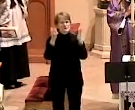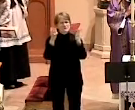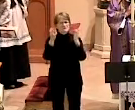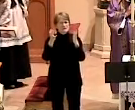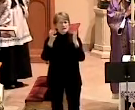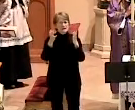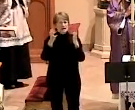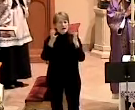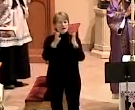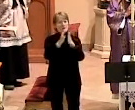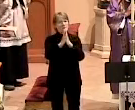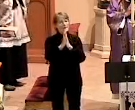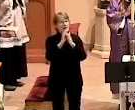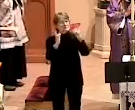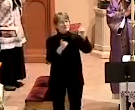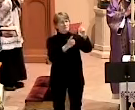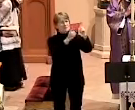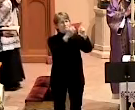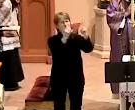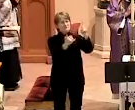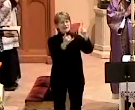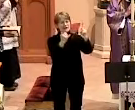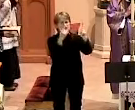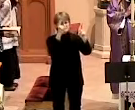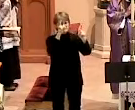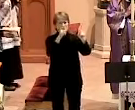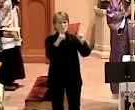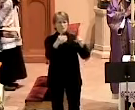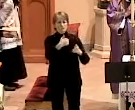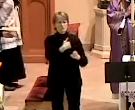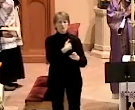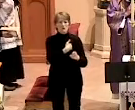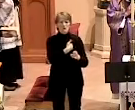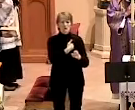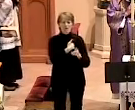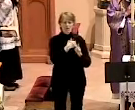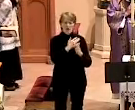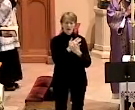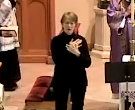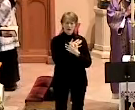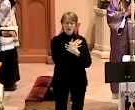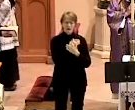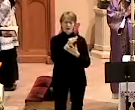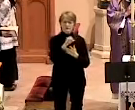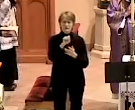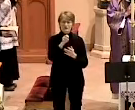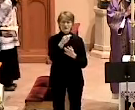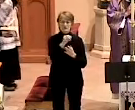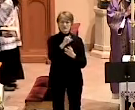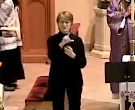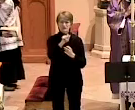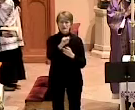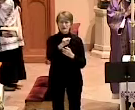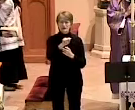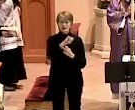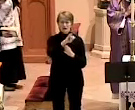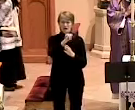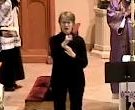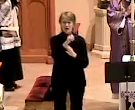Mass intention particularly today is for the repose of the soul of Sheila Jerome